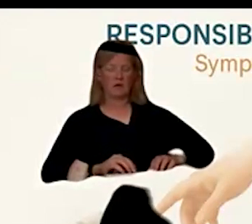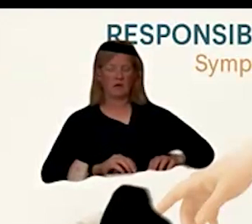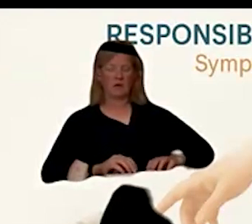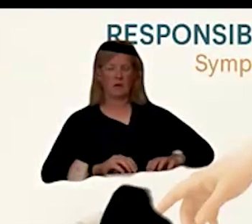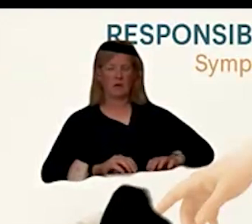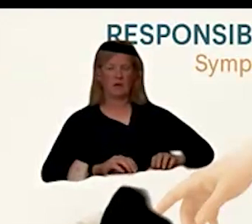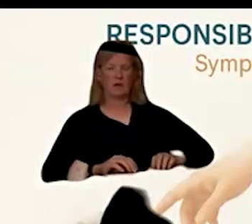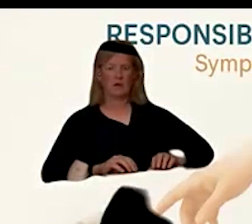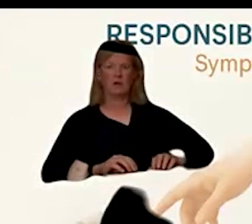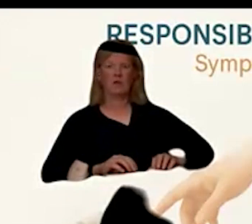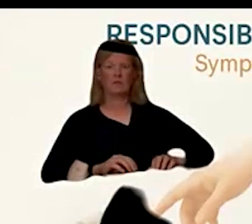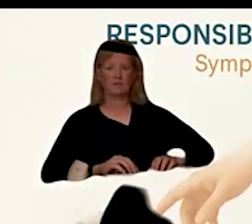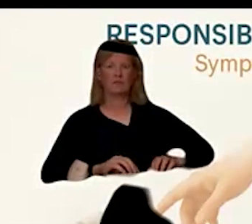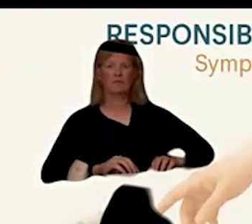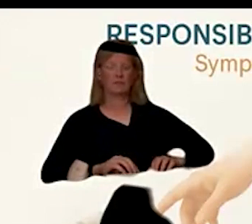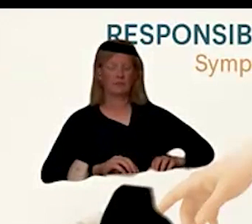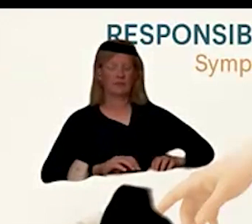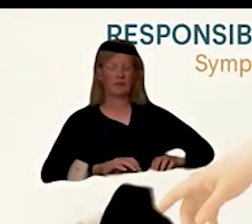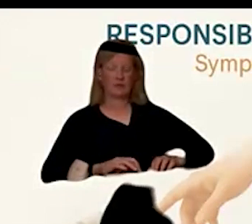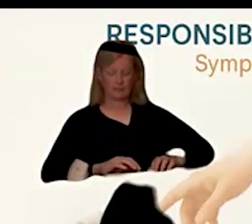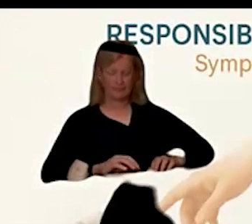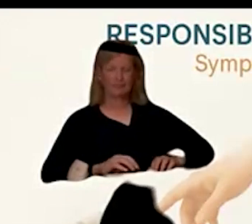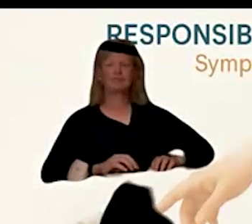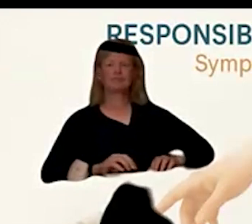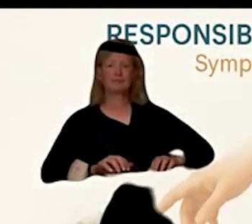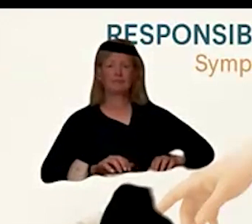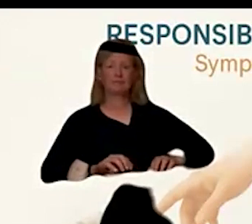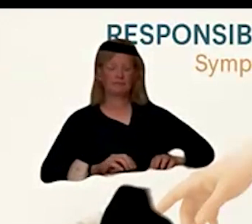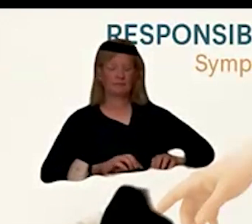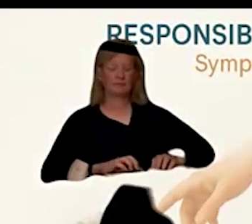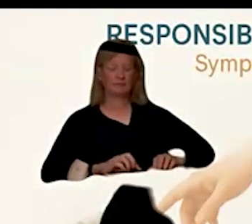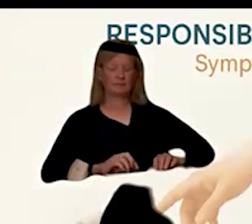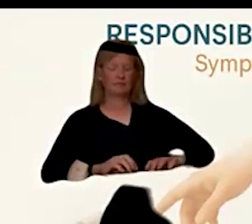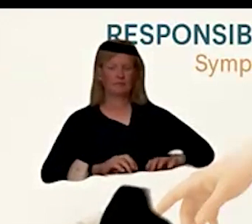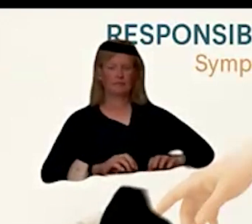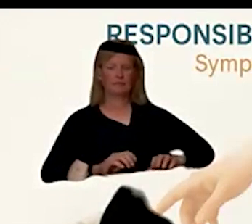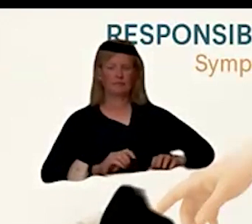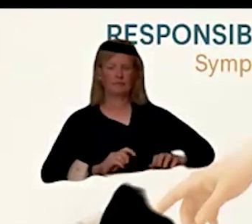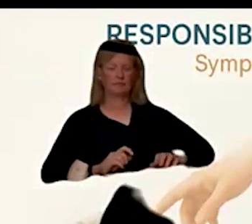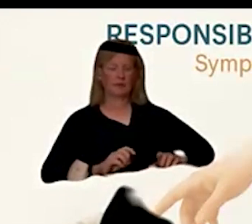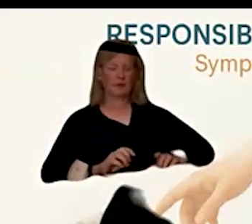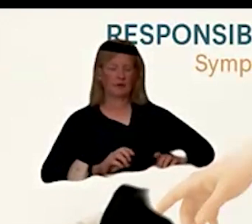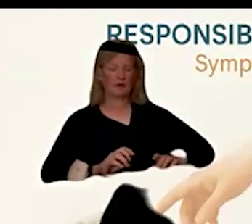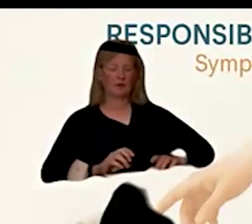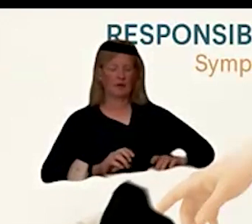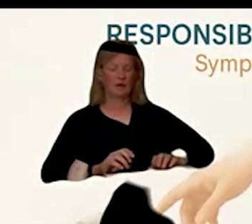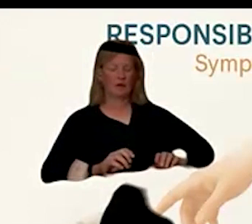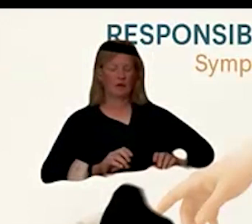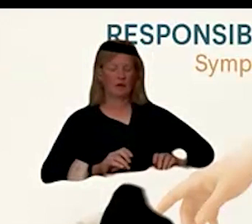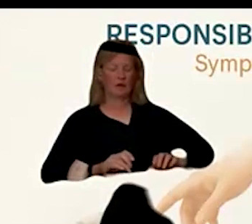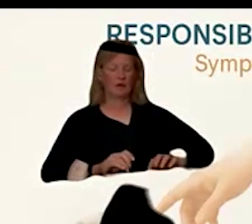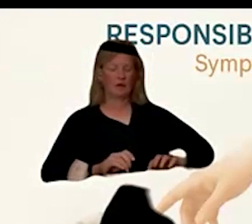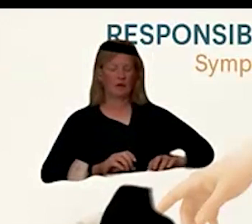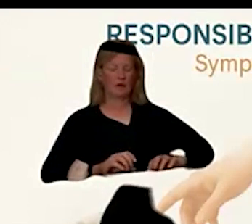talking here, dVivienne, your examples are a lot about health data, but I would like to put on the table also the issue of linguistic data, which is key